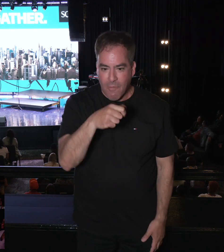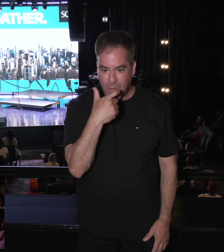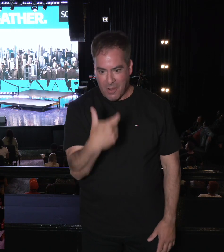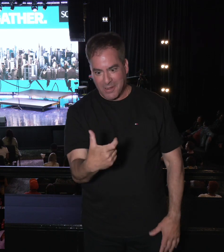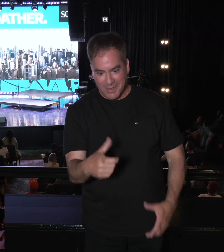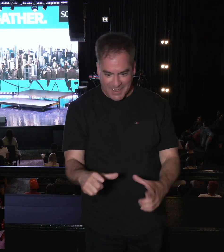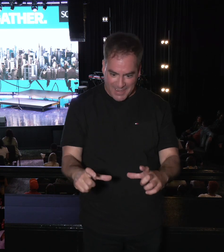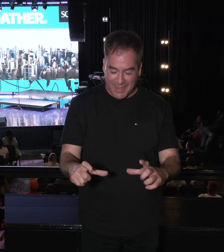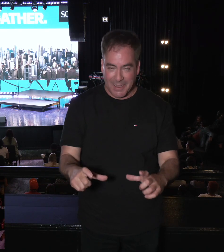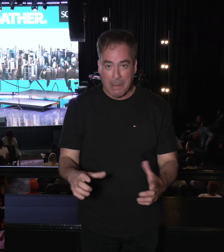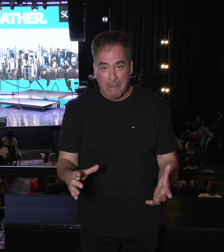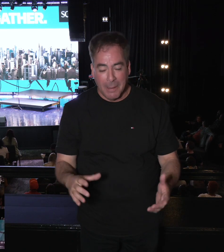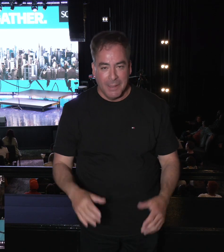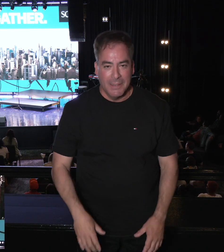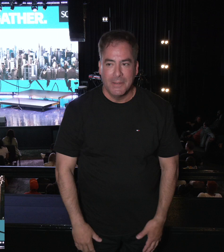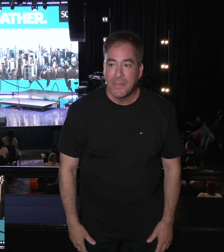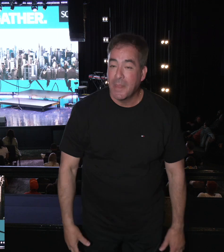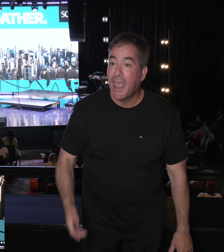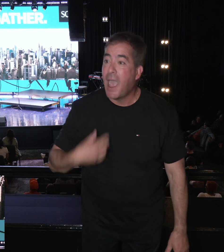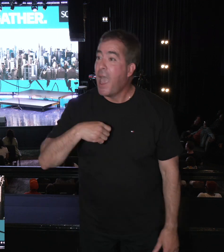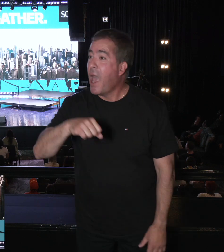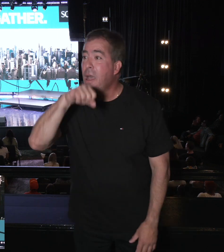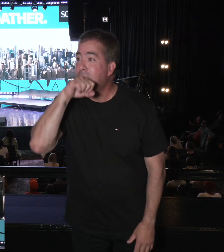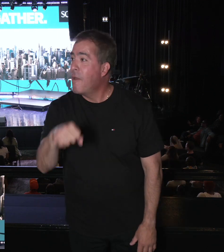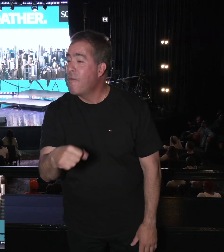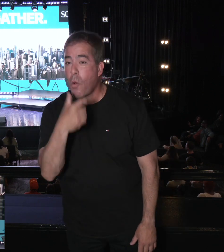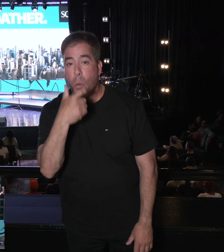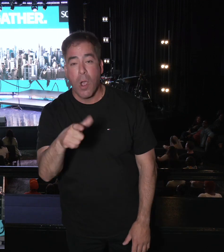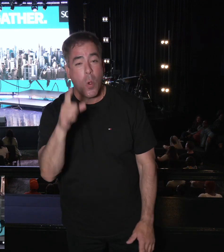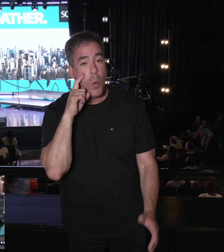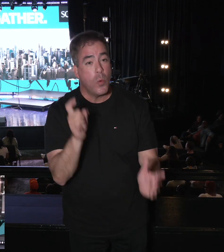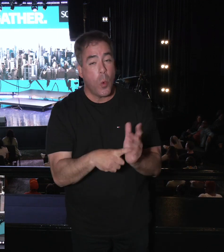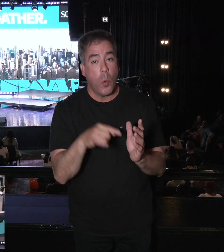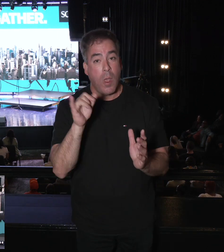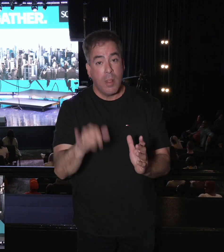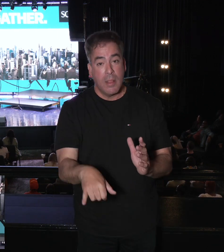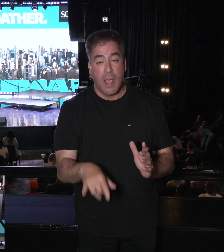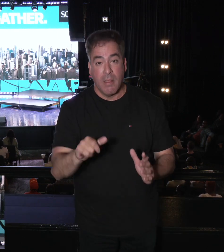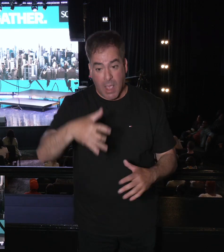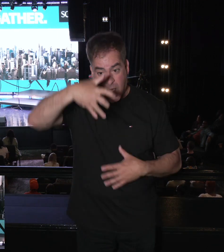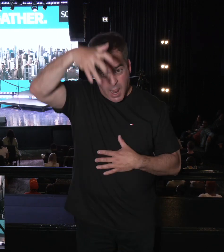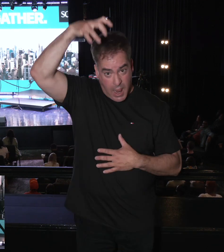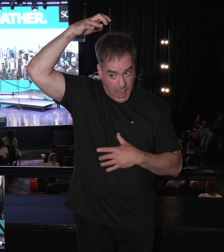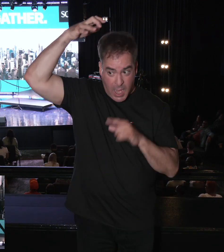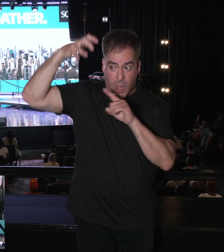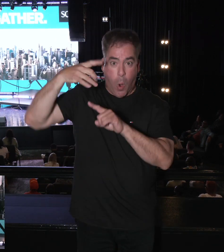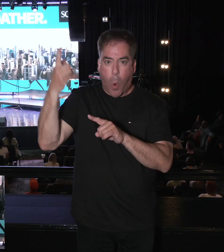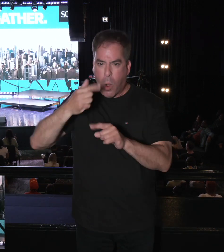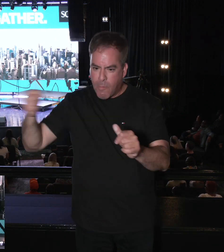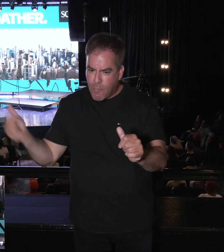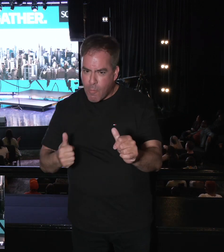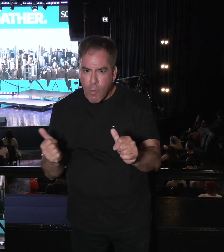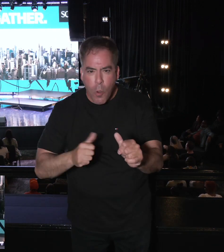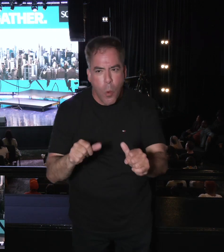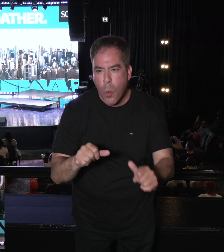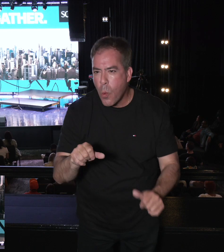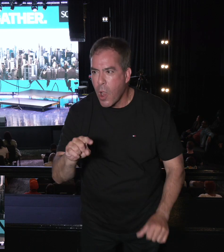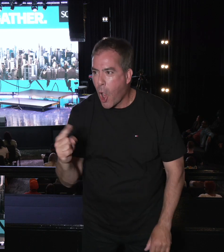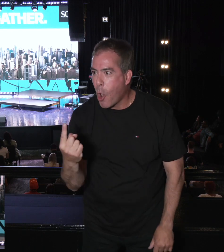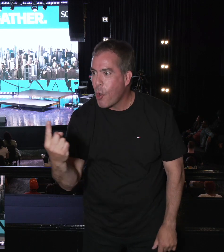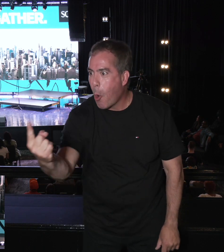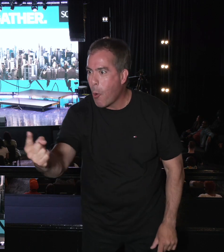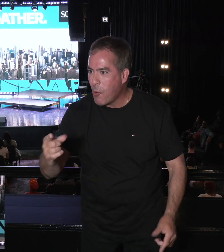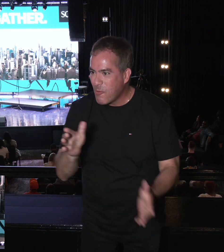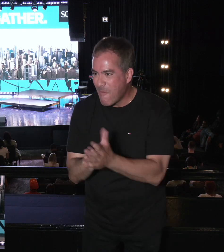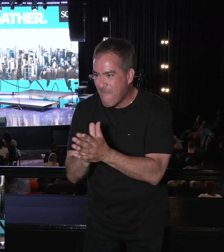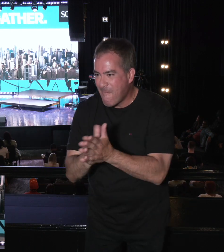Psycho. No. I love watching it. And you just notice that lion will always go after the one that's off by